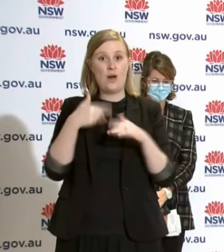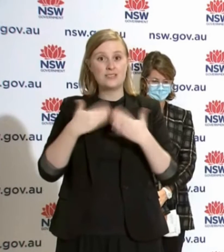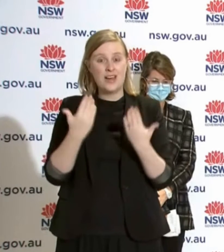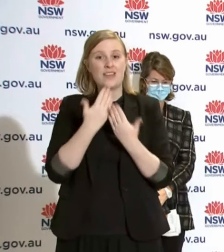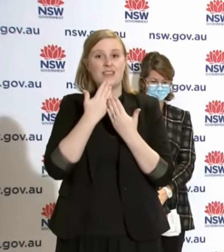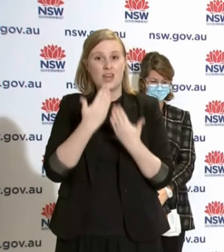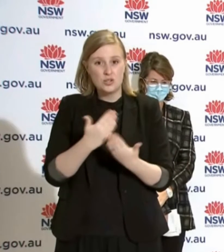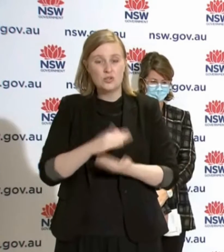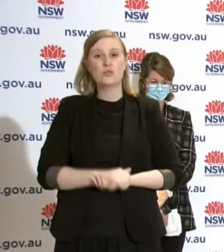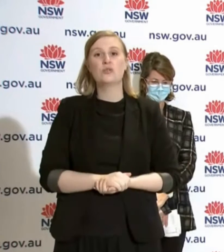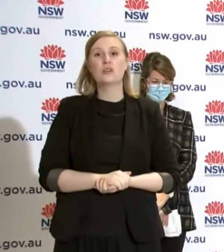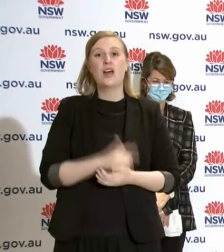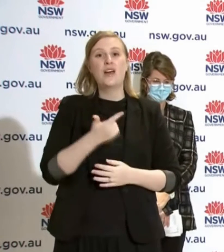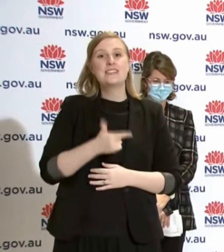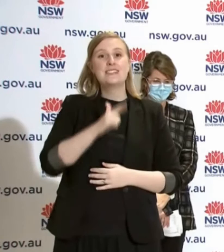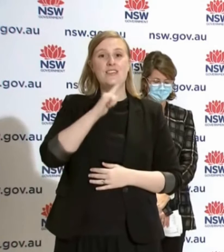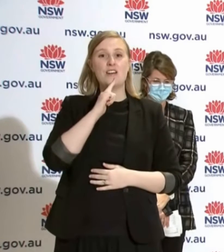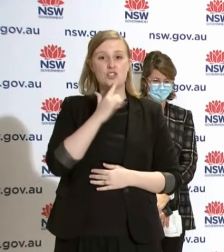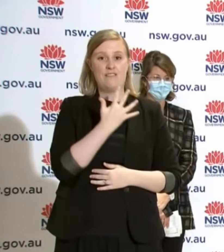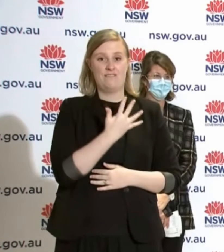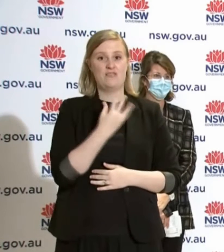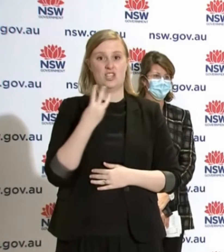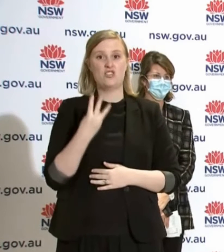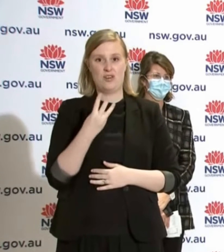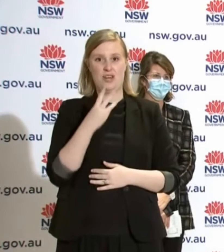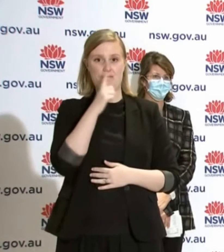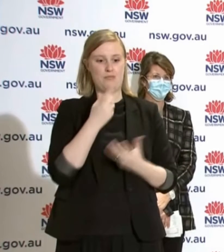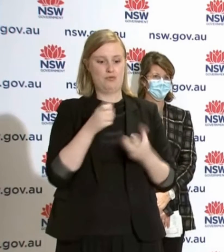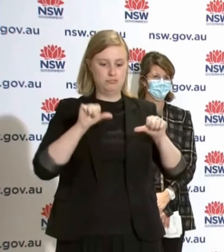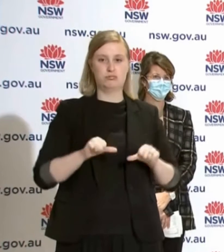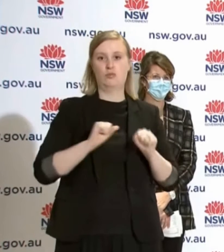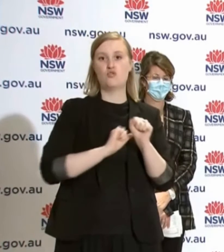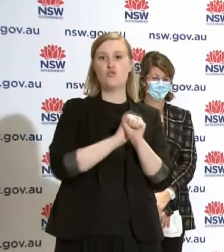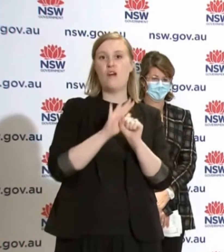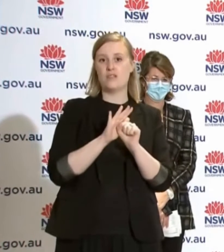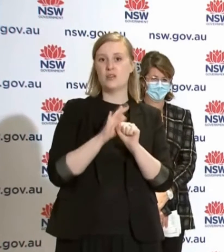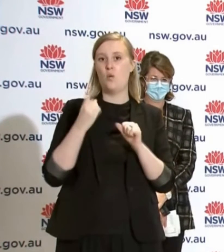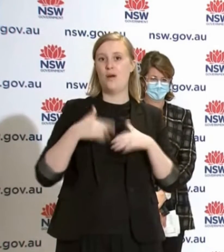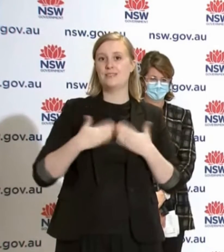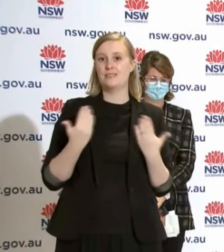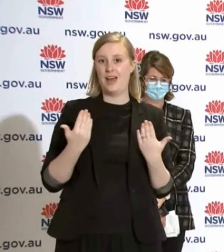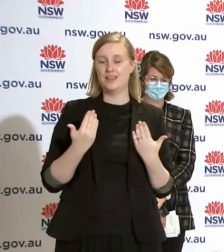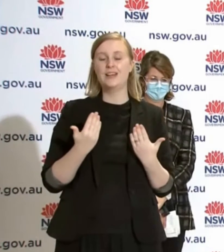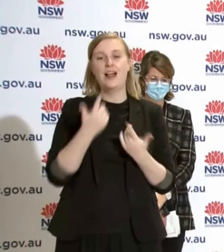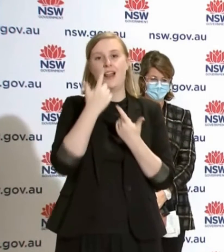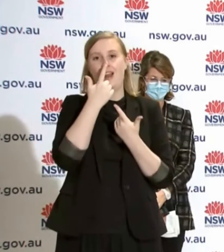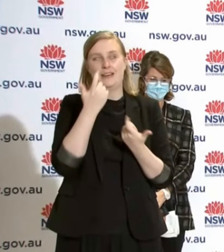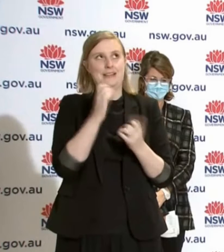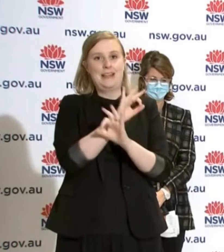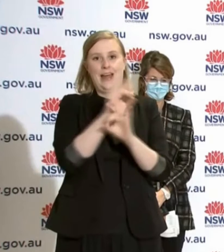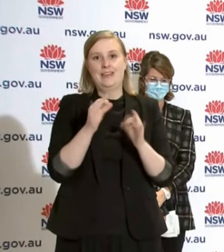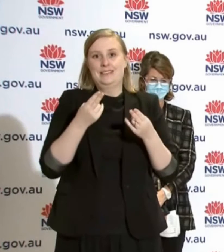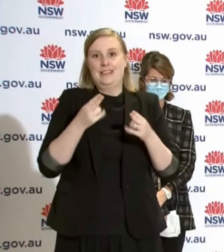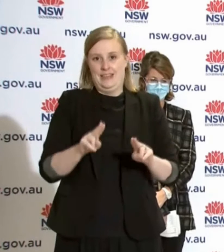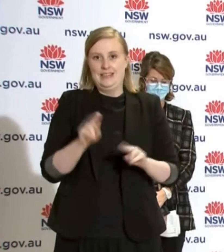have 753 cases of community transmission and fortunately no deaths to 8 p.m. last night. The suburbs